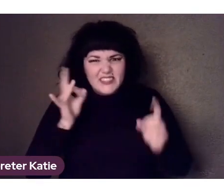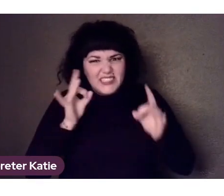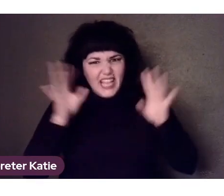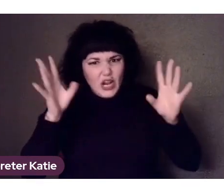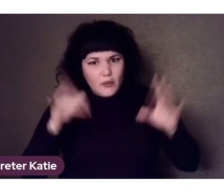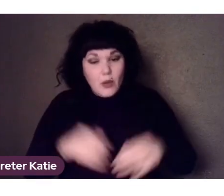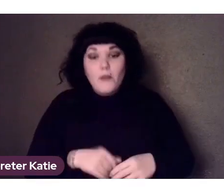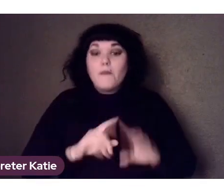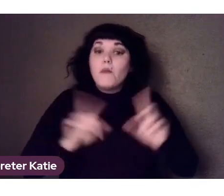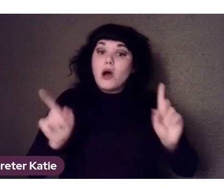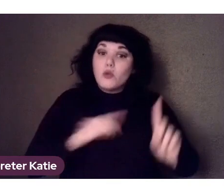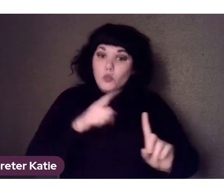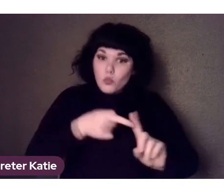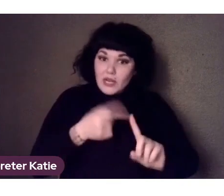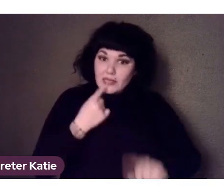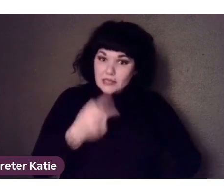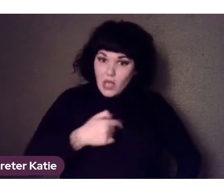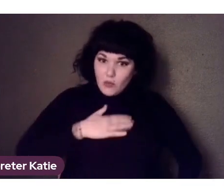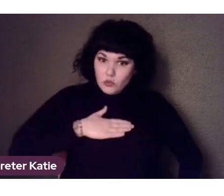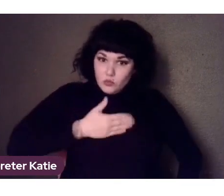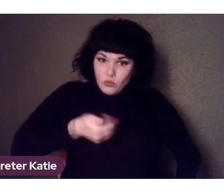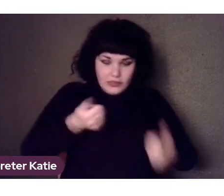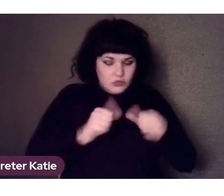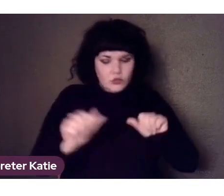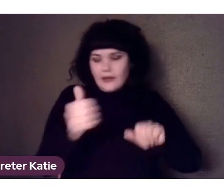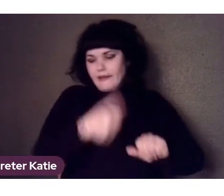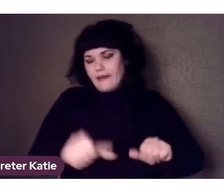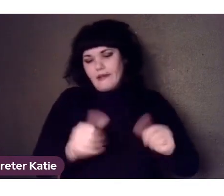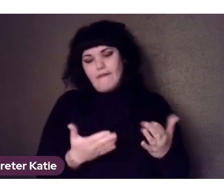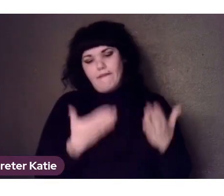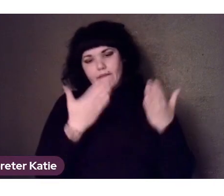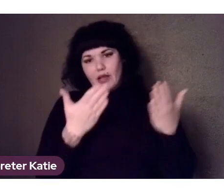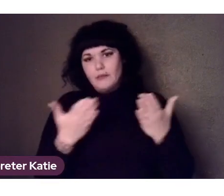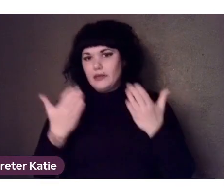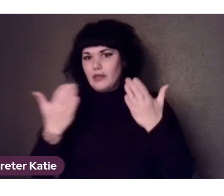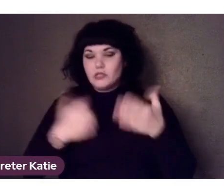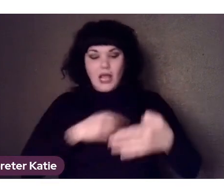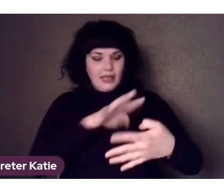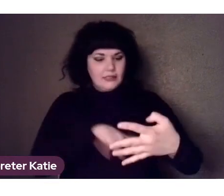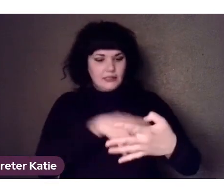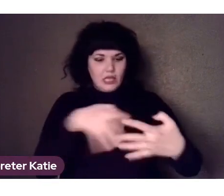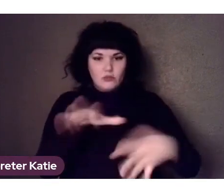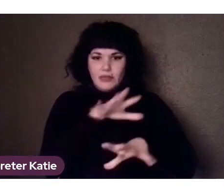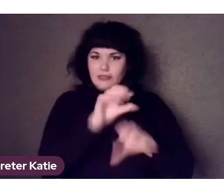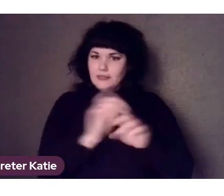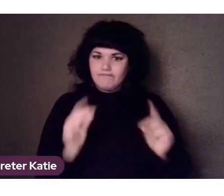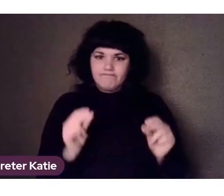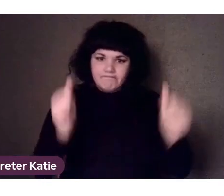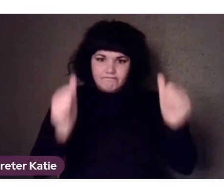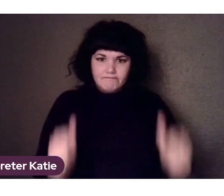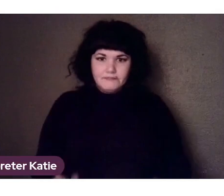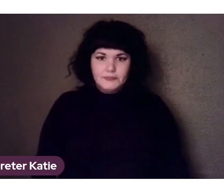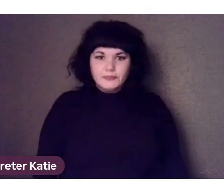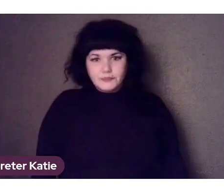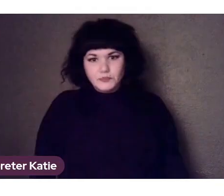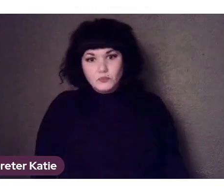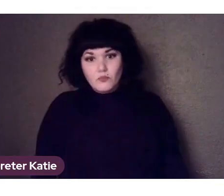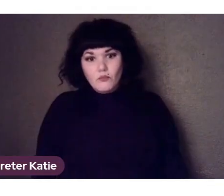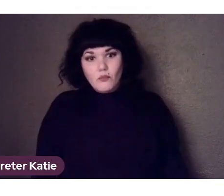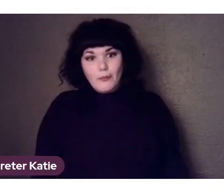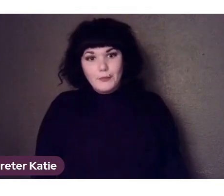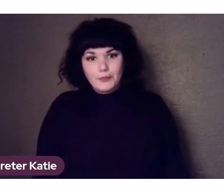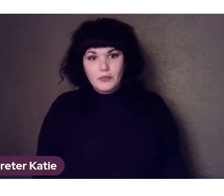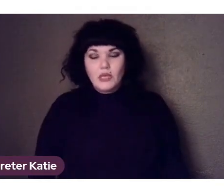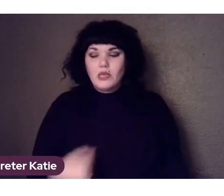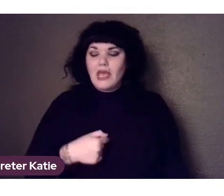when I tell you I was willing to try every recommendation, I scheduled my session without hesitation. And while I